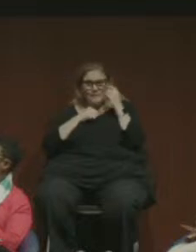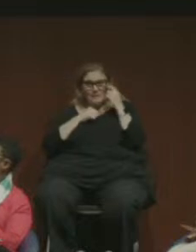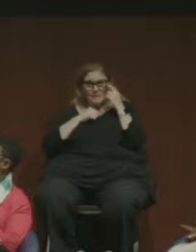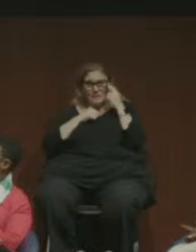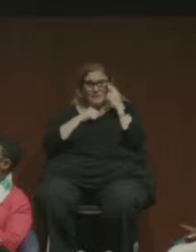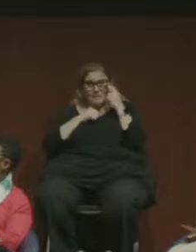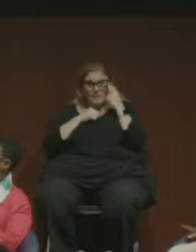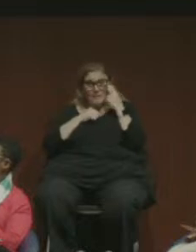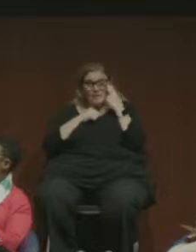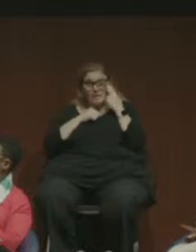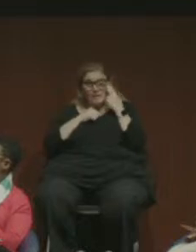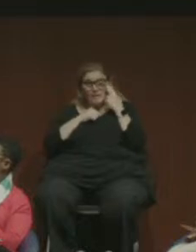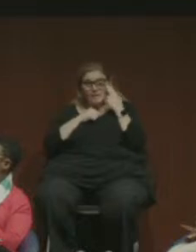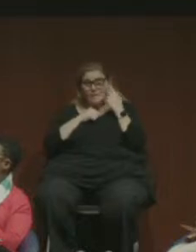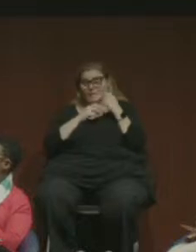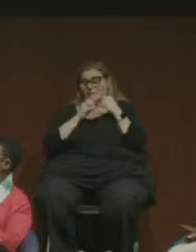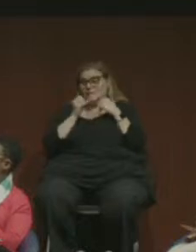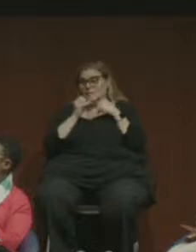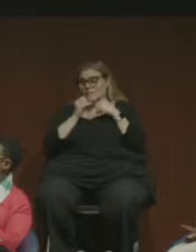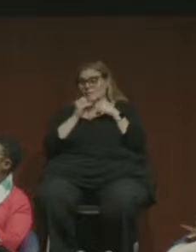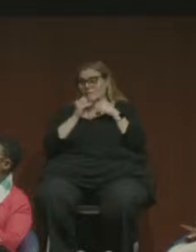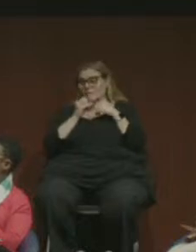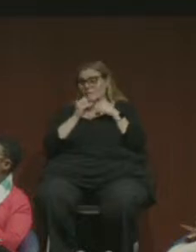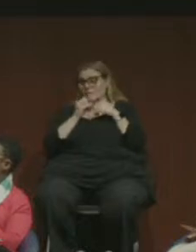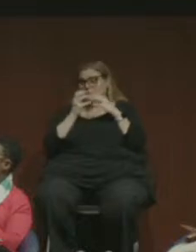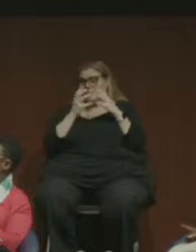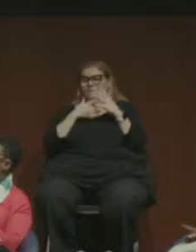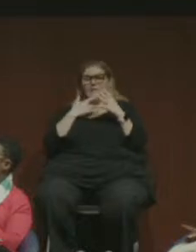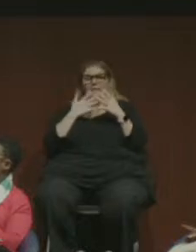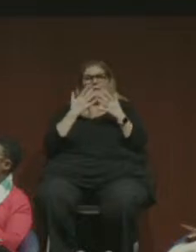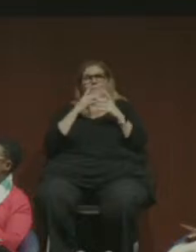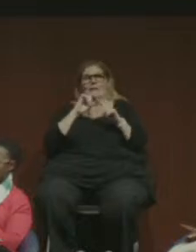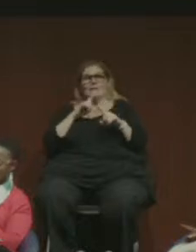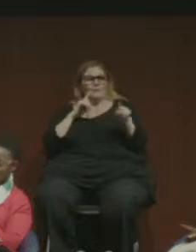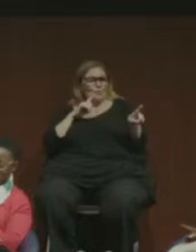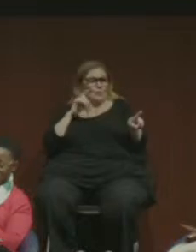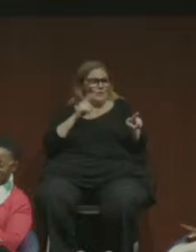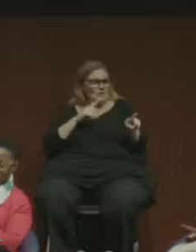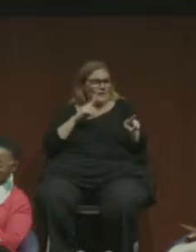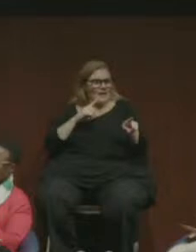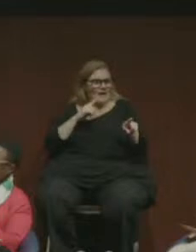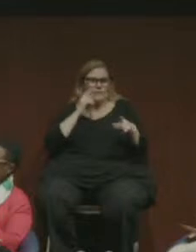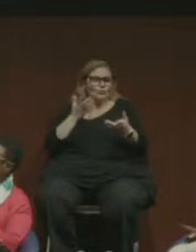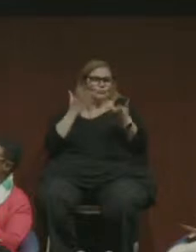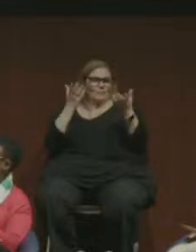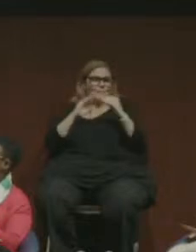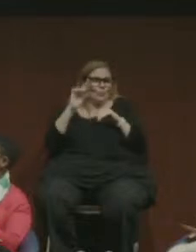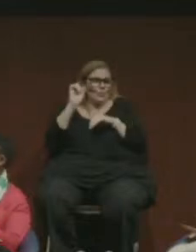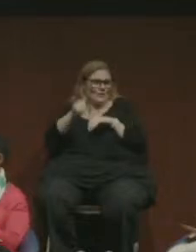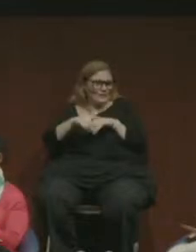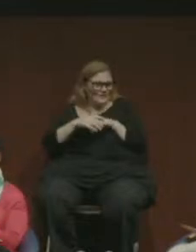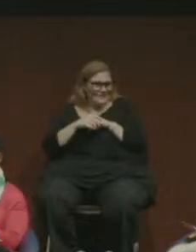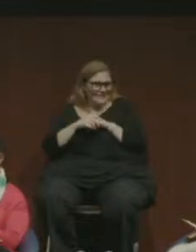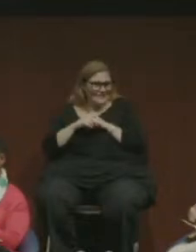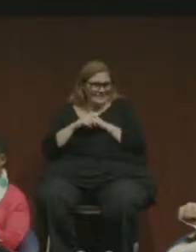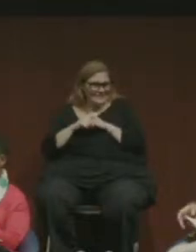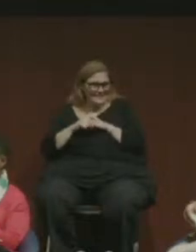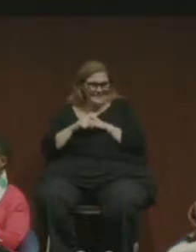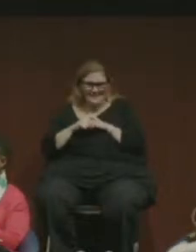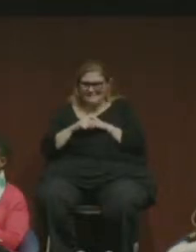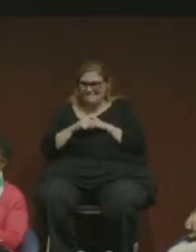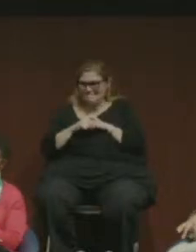so that's, I feel like there's a lot of different, to your question, I just raise more questions.